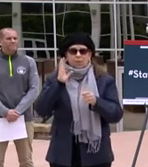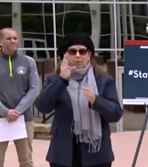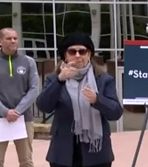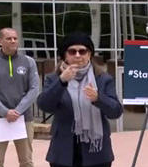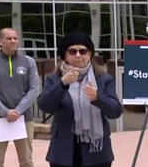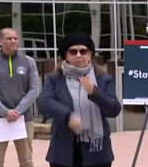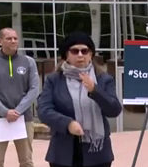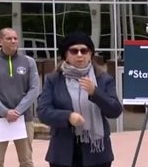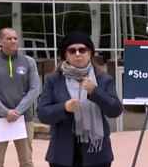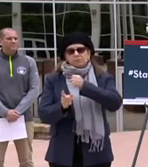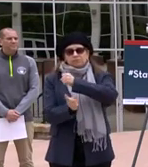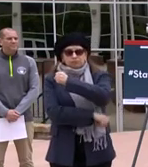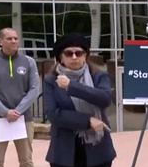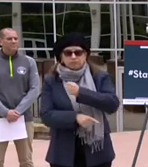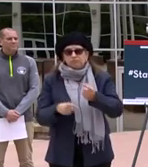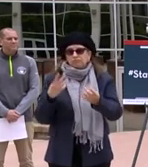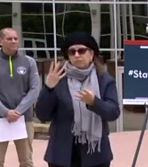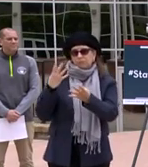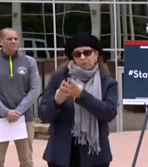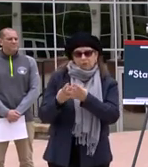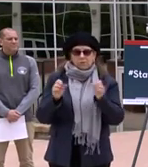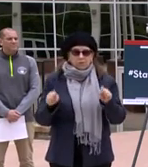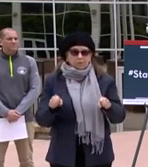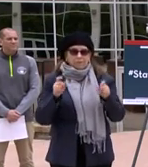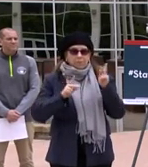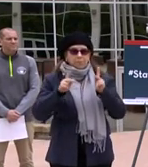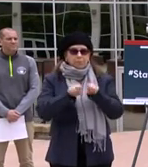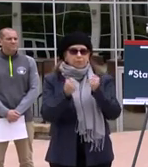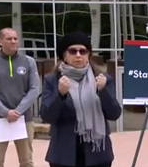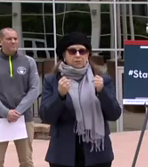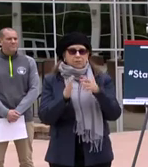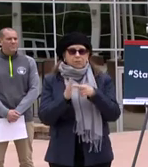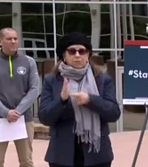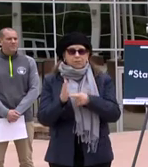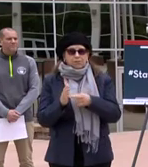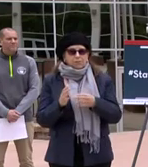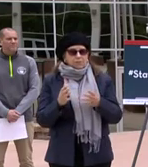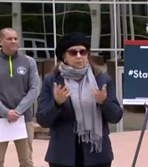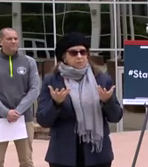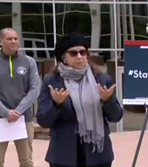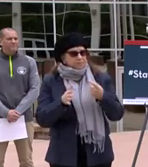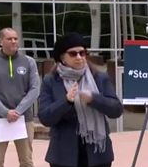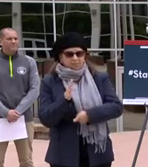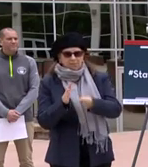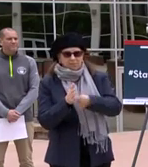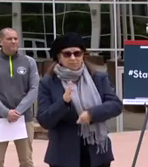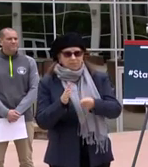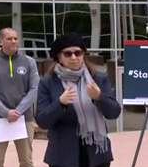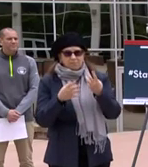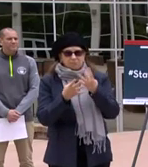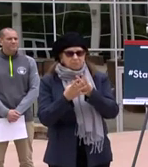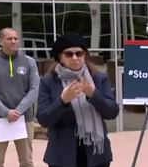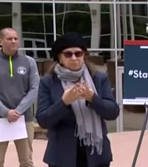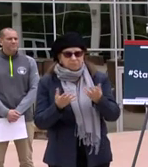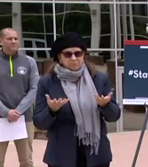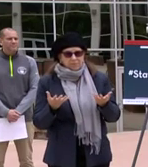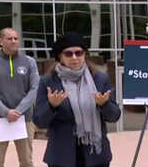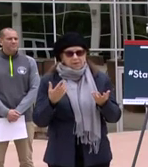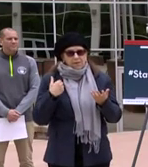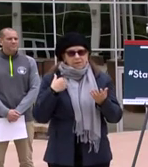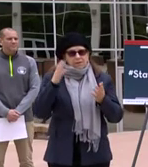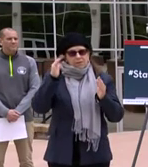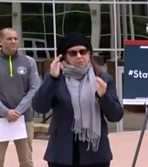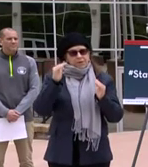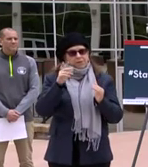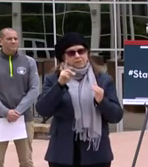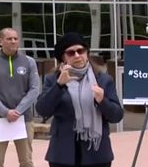don't expect that we will have to issue any fines and jail penalties because we expect the people of the District of Columbia